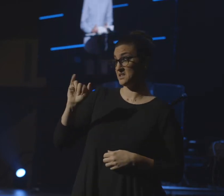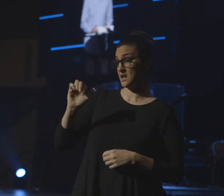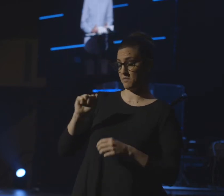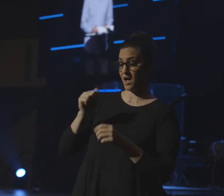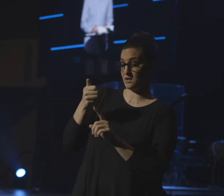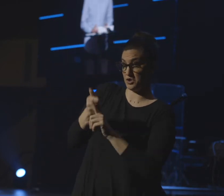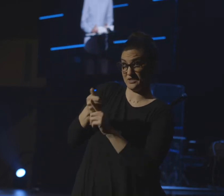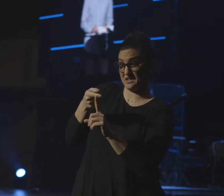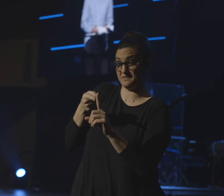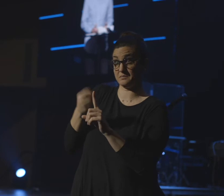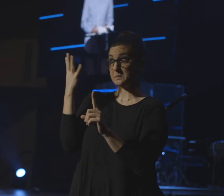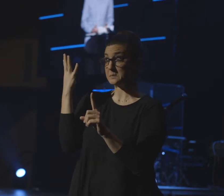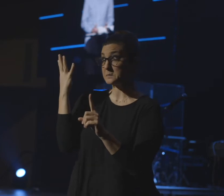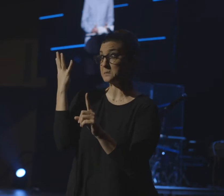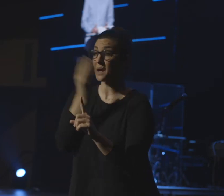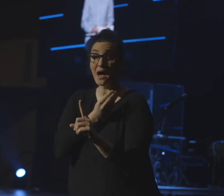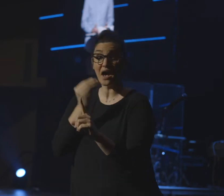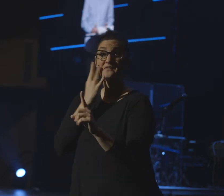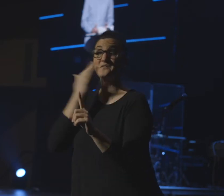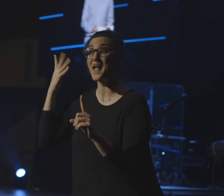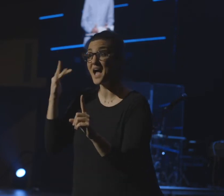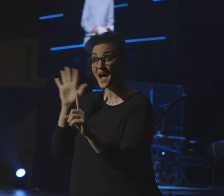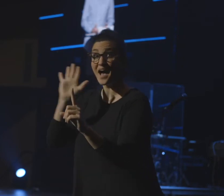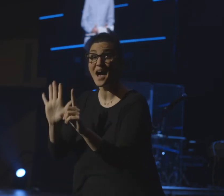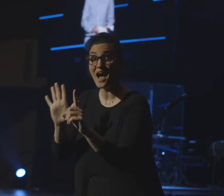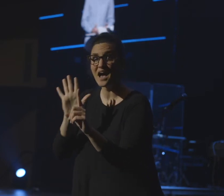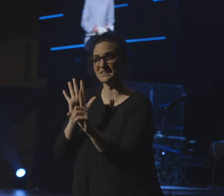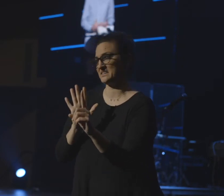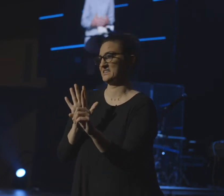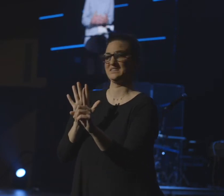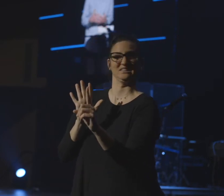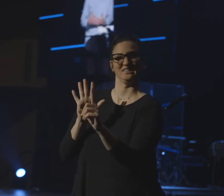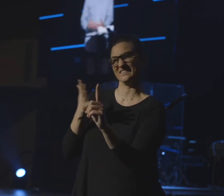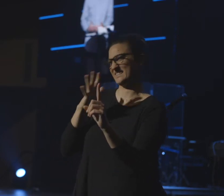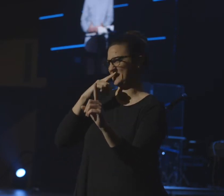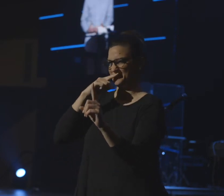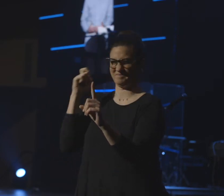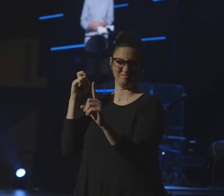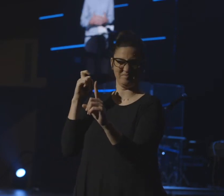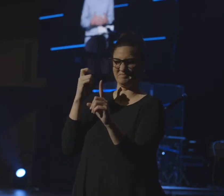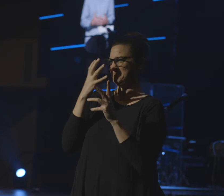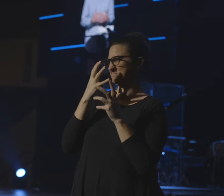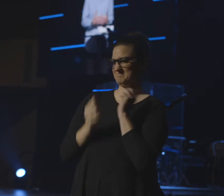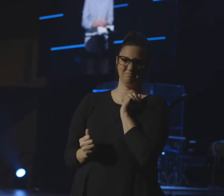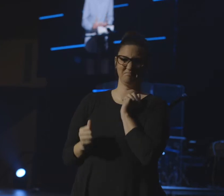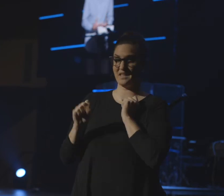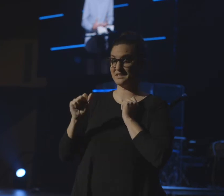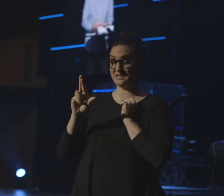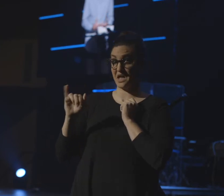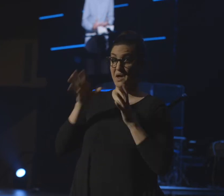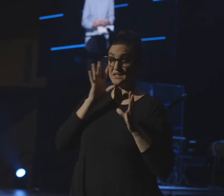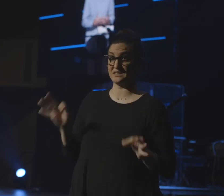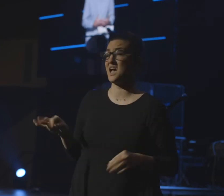very flattering, right? I mean, Sarah and Abraham both pretty much disbelieve in the promise. Sarah